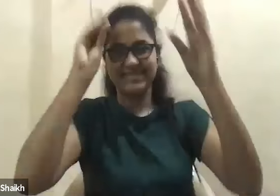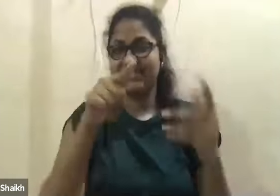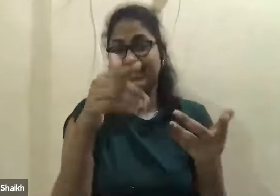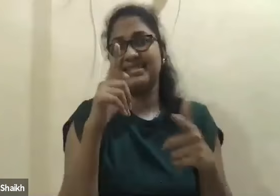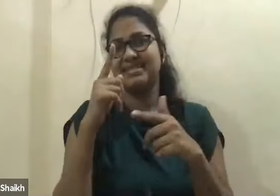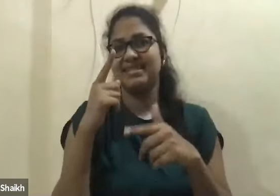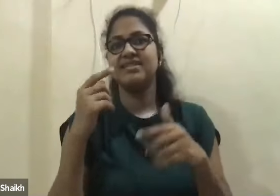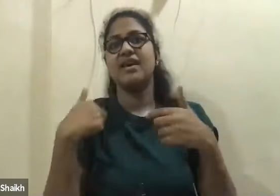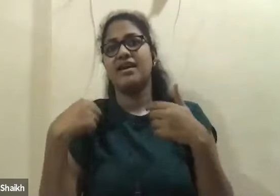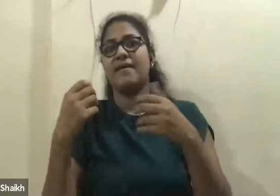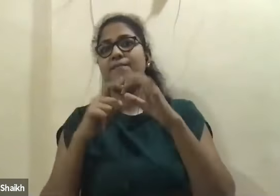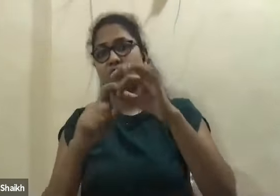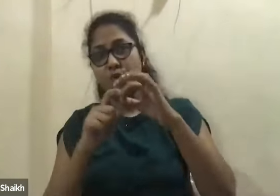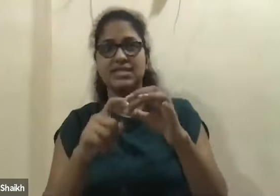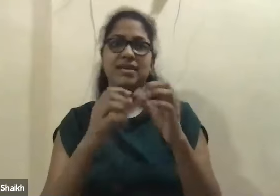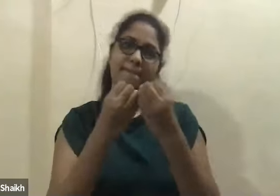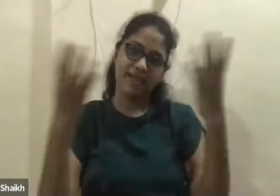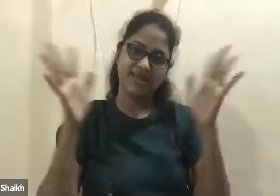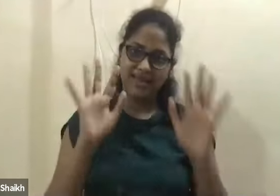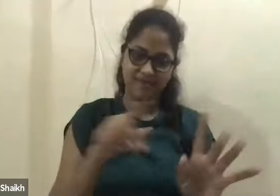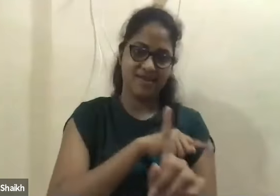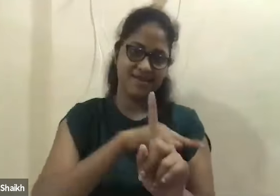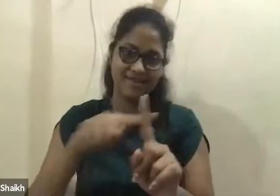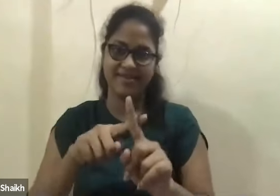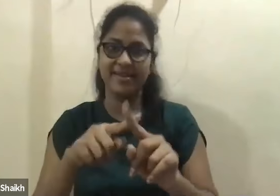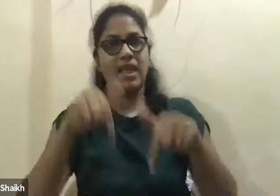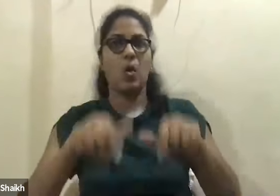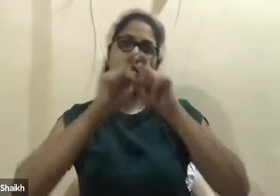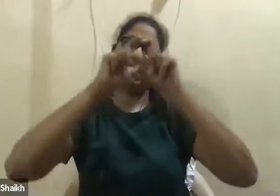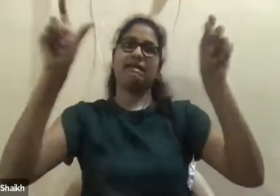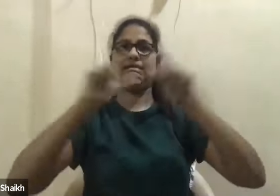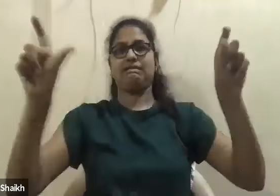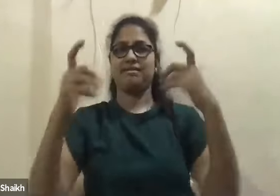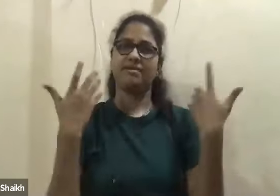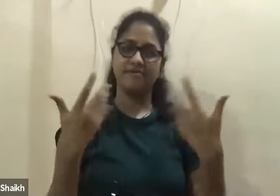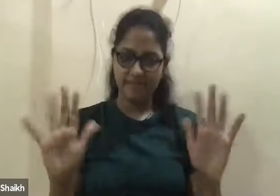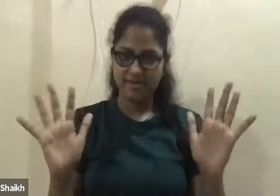of questions till now. I think that got clear to me today.